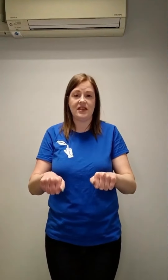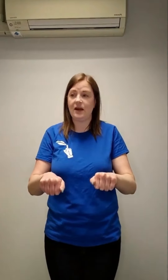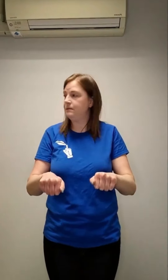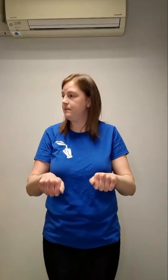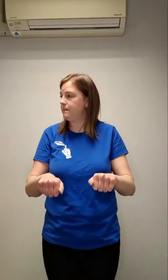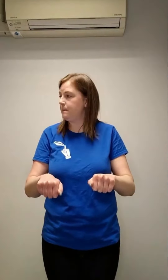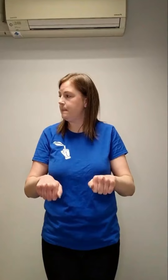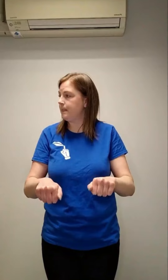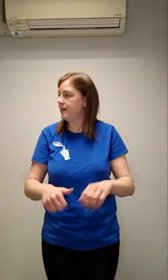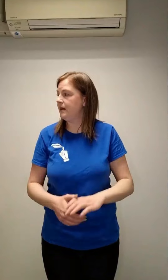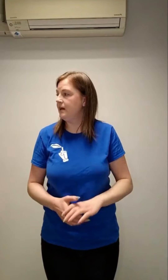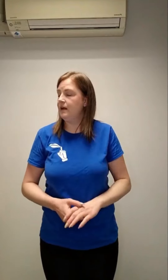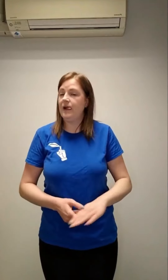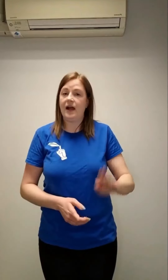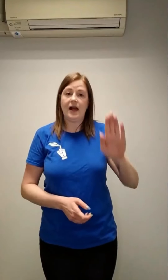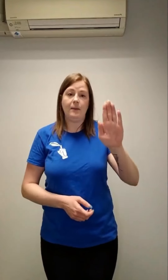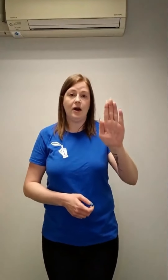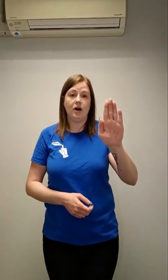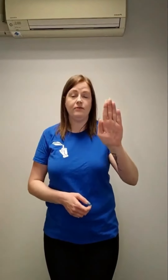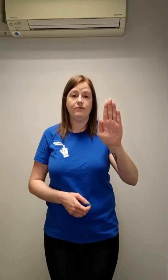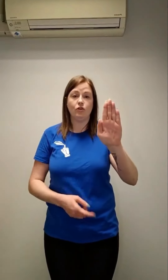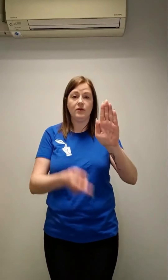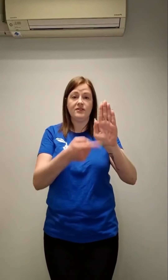down. Our palm forward, it's